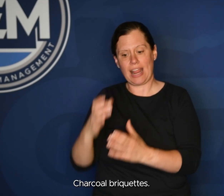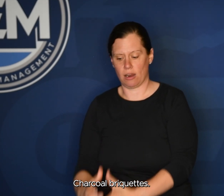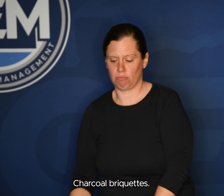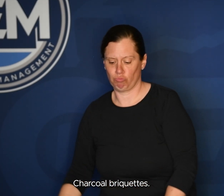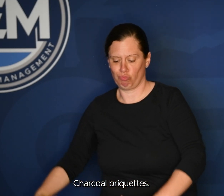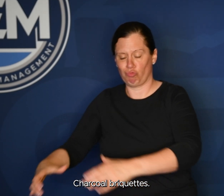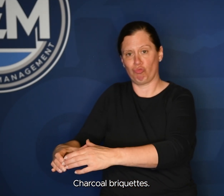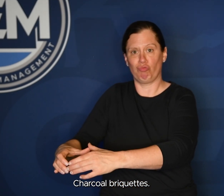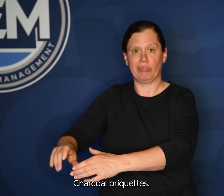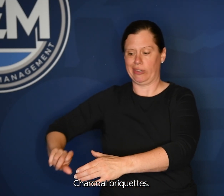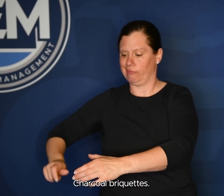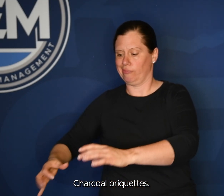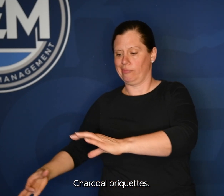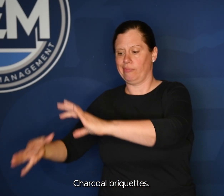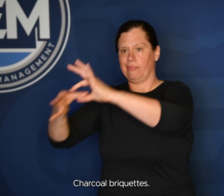Charcoal briquettes.